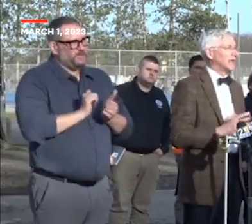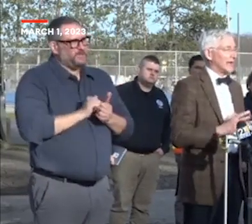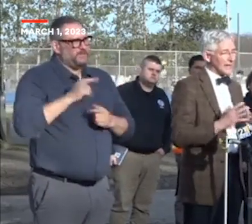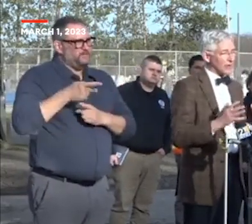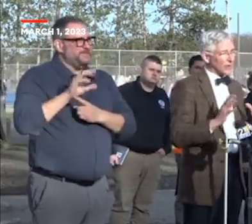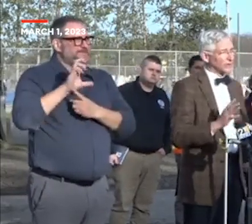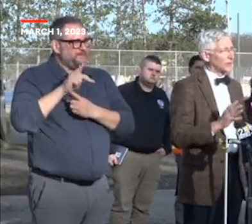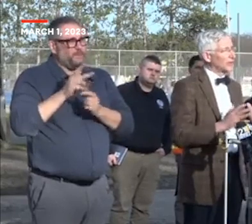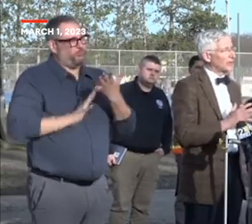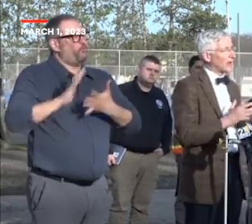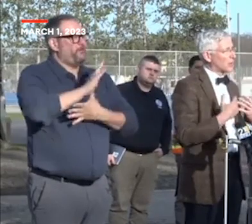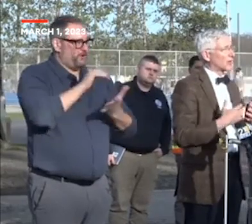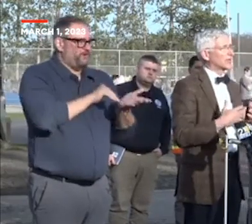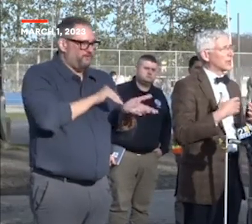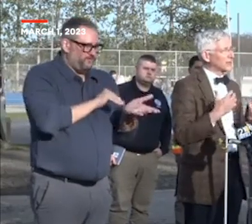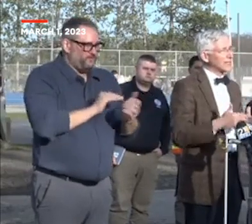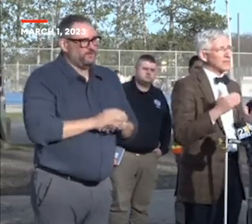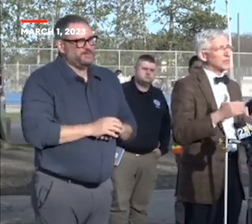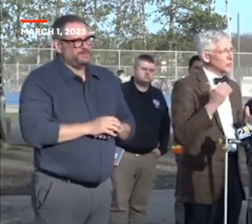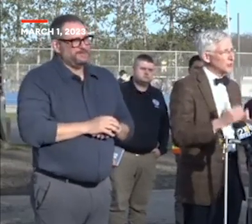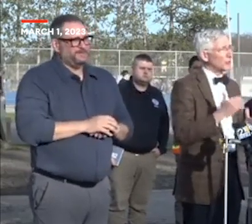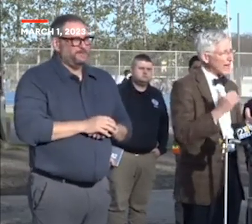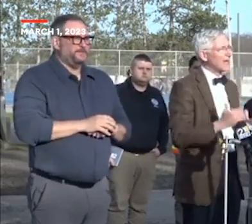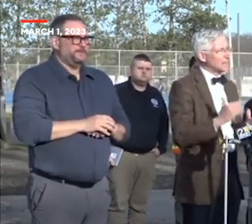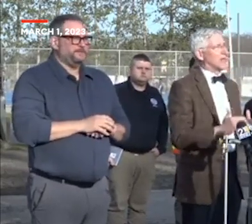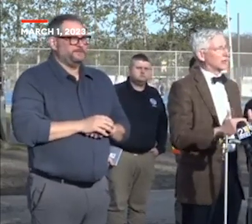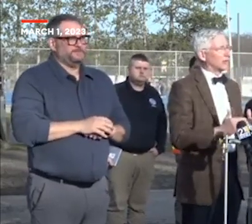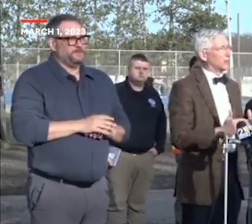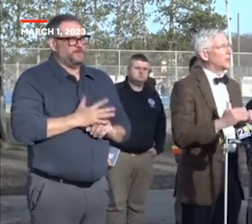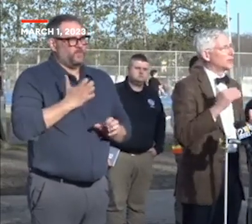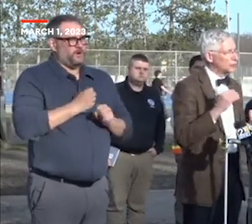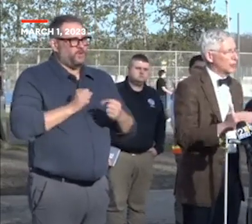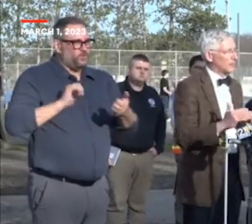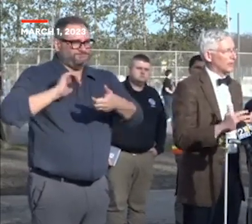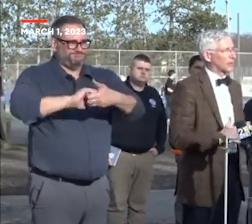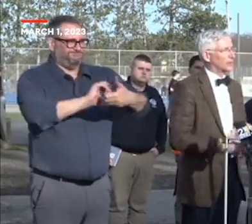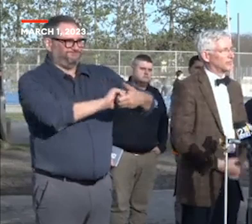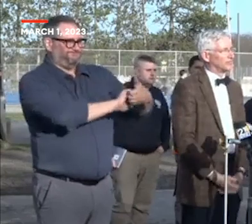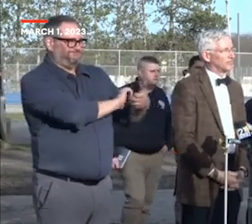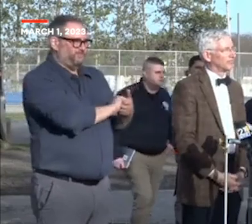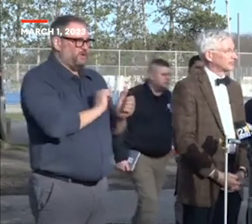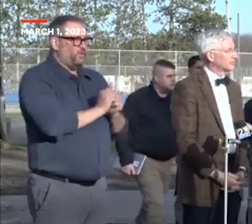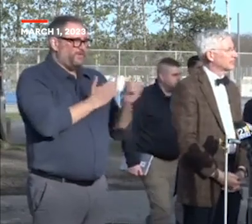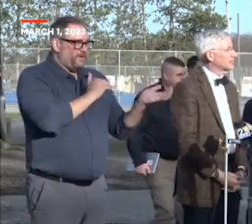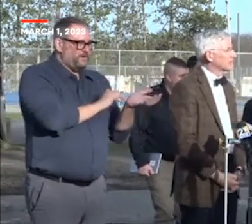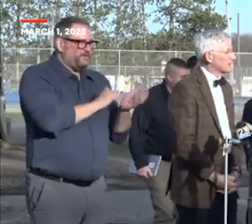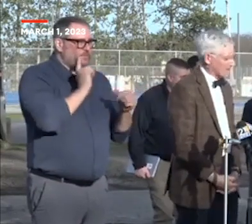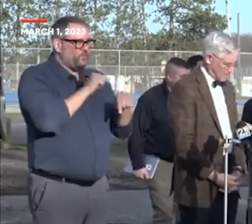community, and also our work to help link people who don't have a medical home to a medical home.